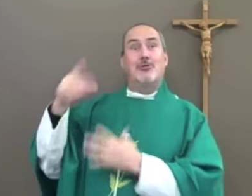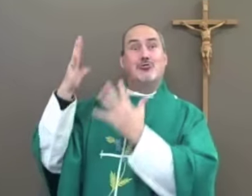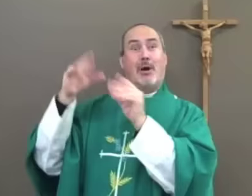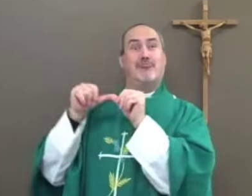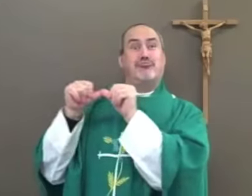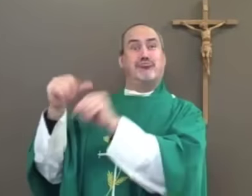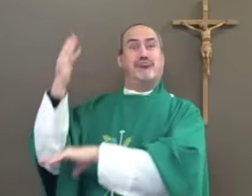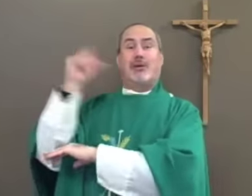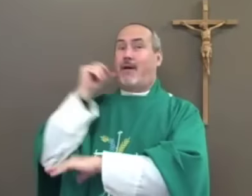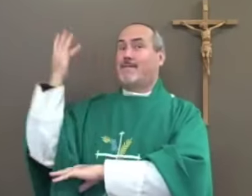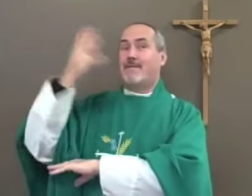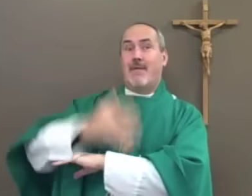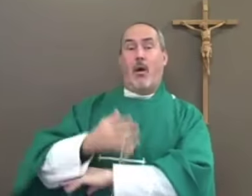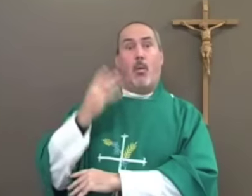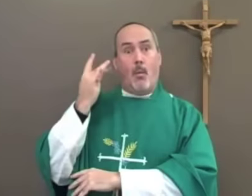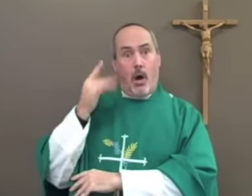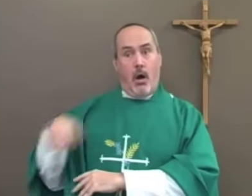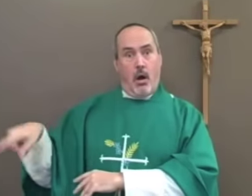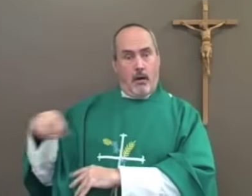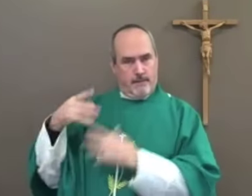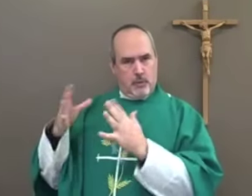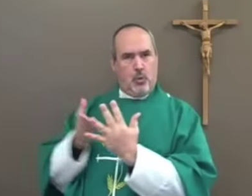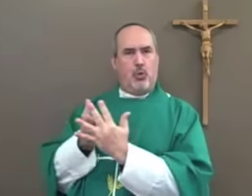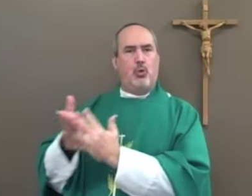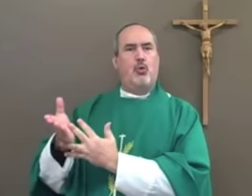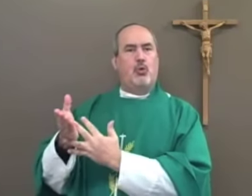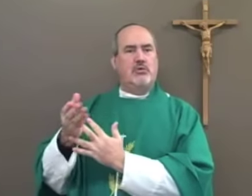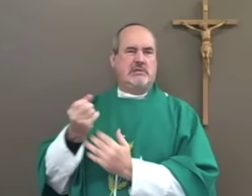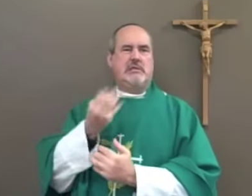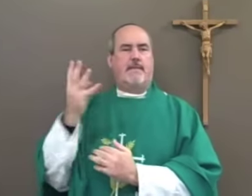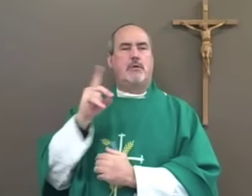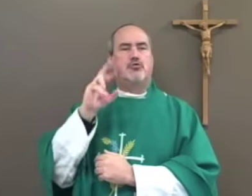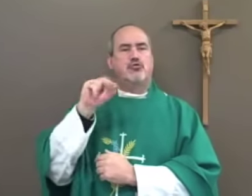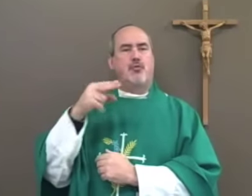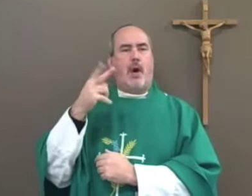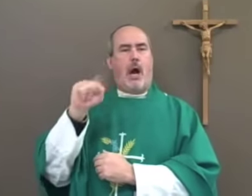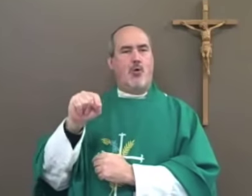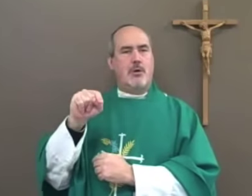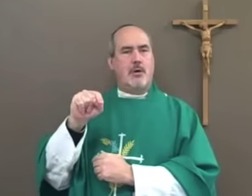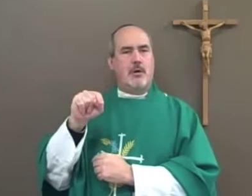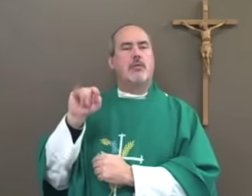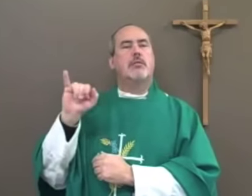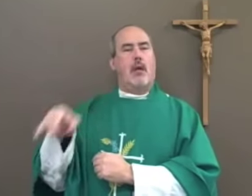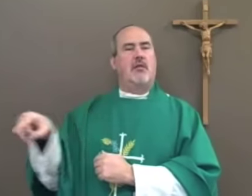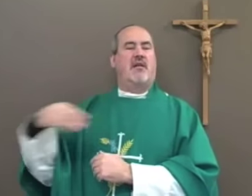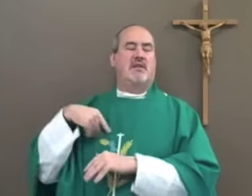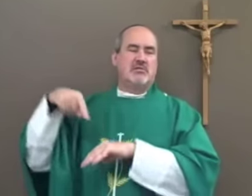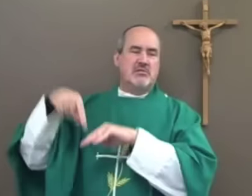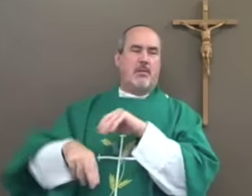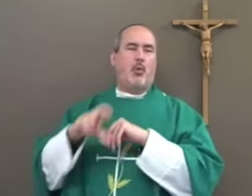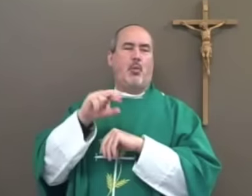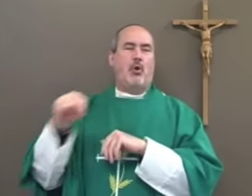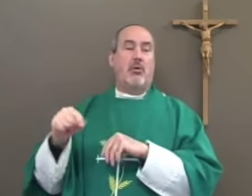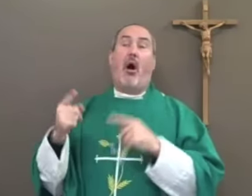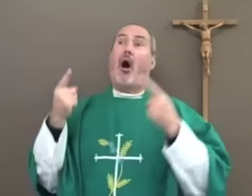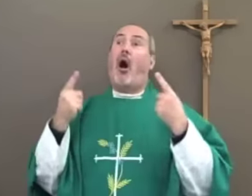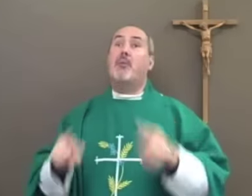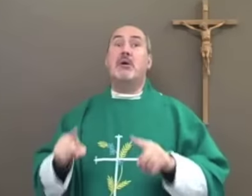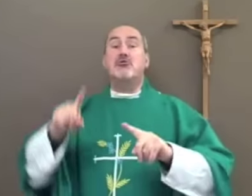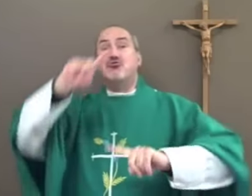Those trees didn't go through that. But the other trees that didn't fall had been through several droughts, so their root